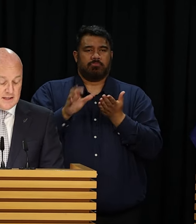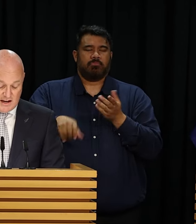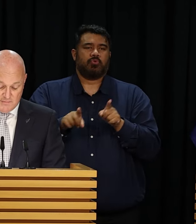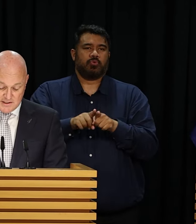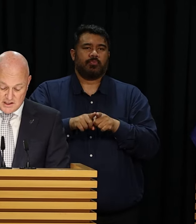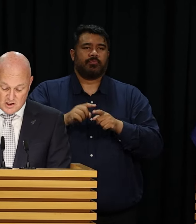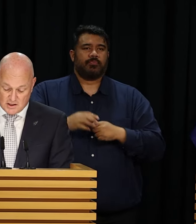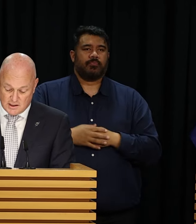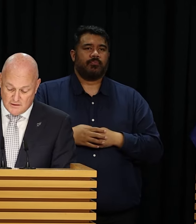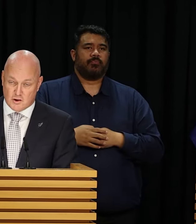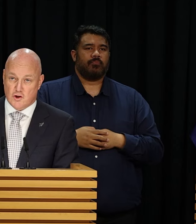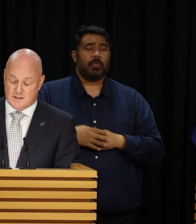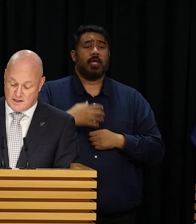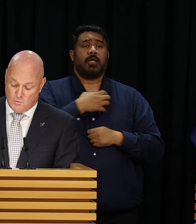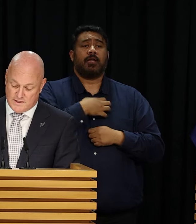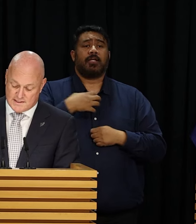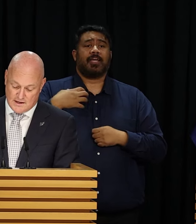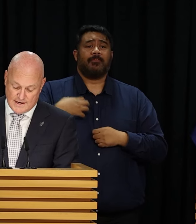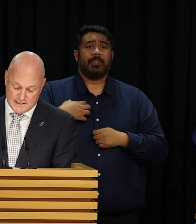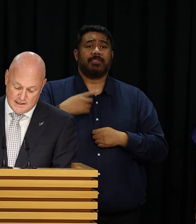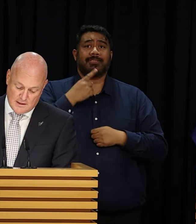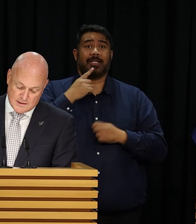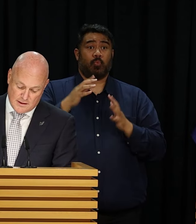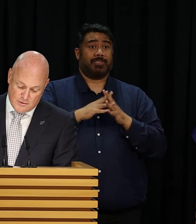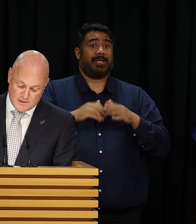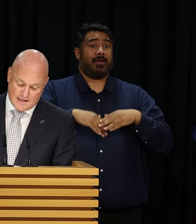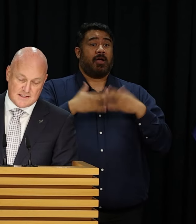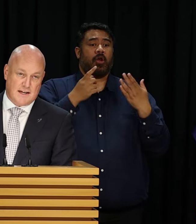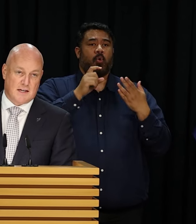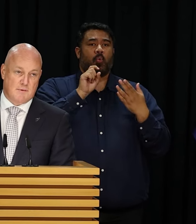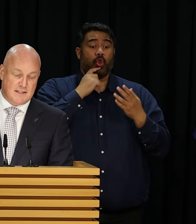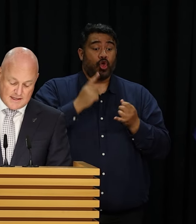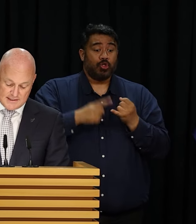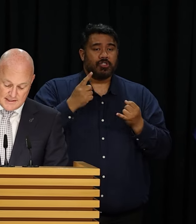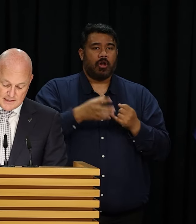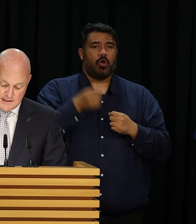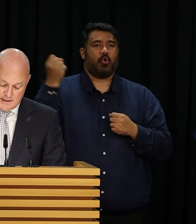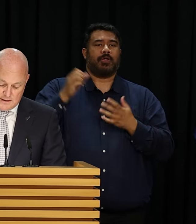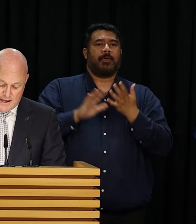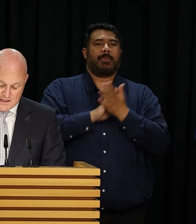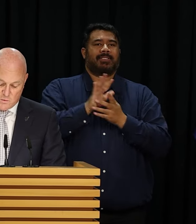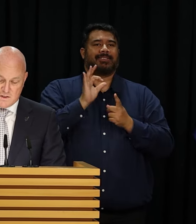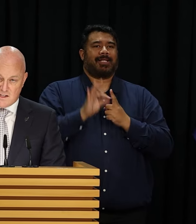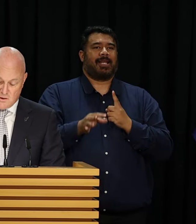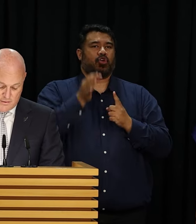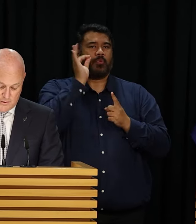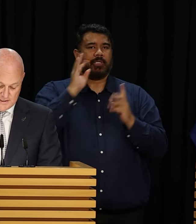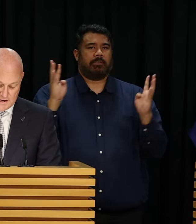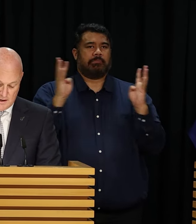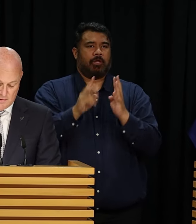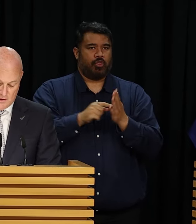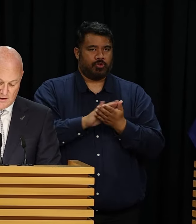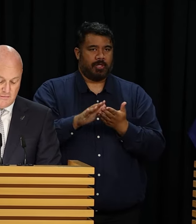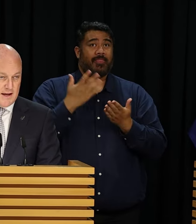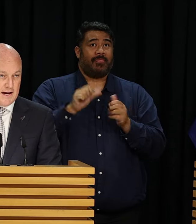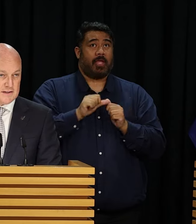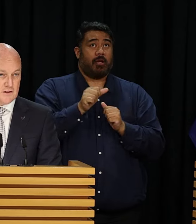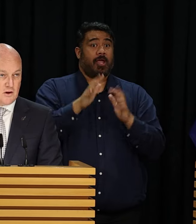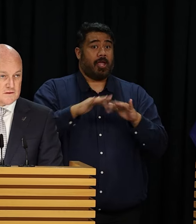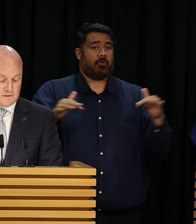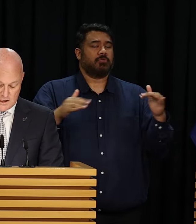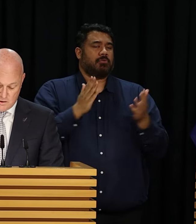It is the government's intention to lift urgency on Wednesday night so that Thursday's select committees can sit. The House will sit on Thursday, but the Leader of